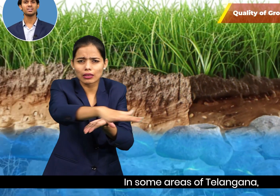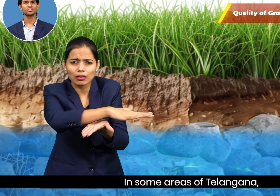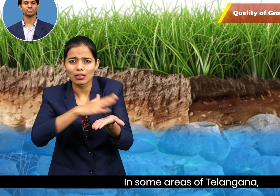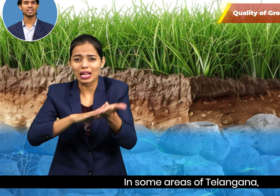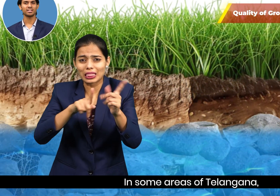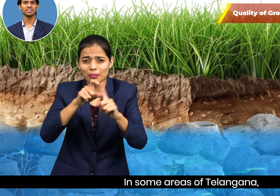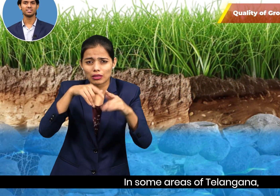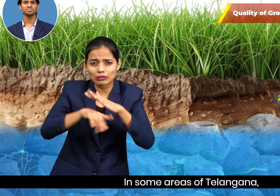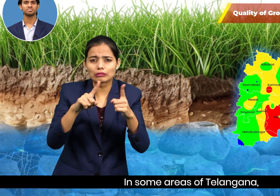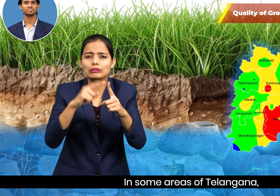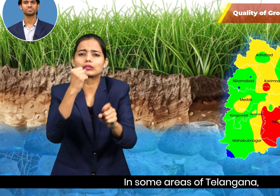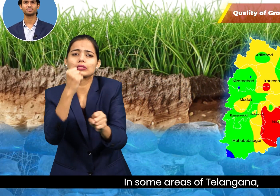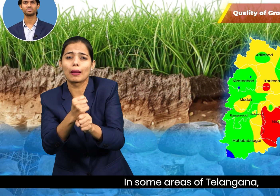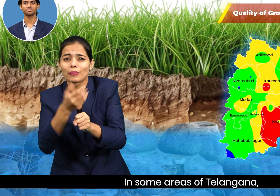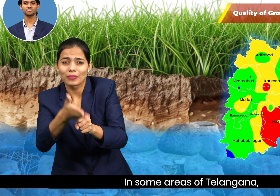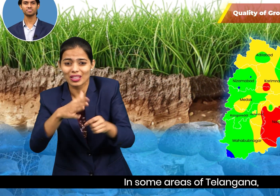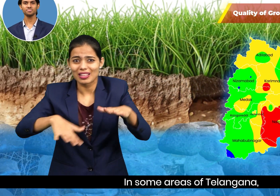In some areas of Telangana,